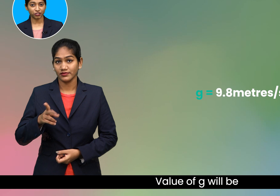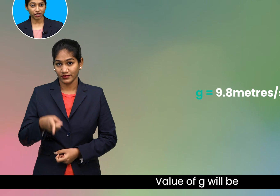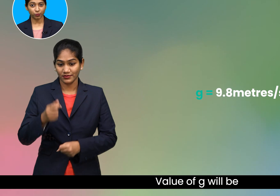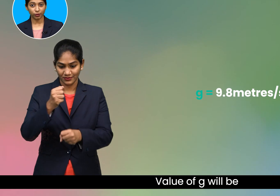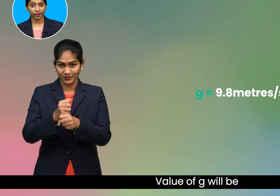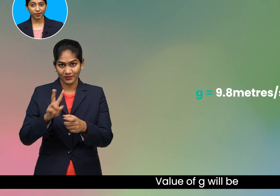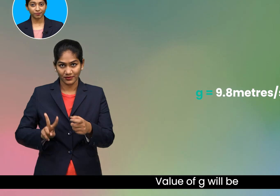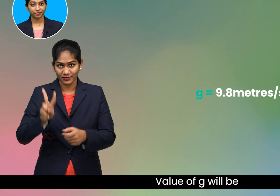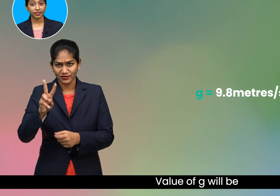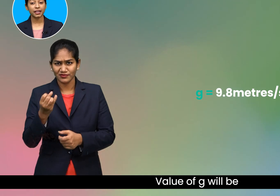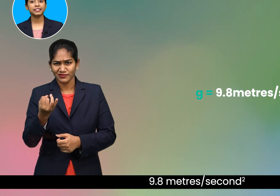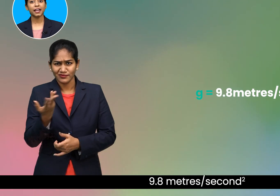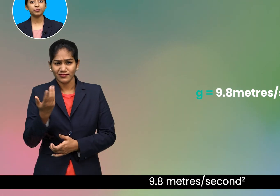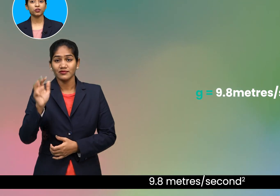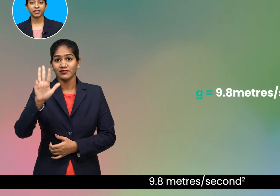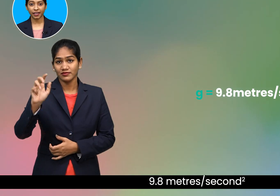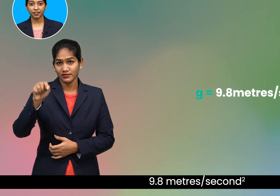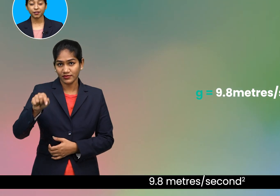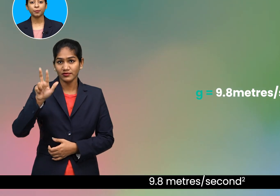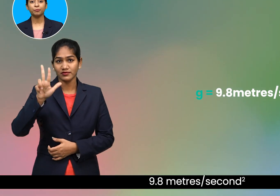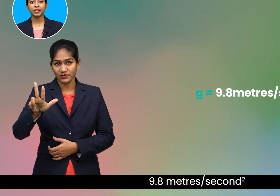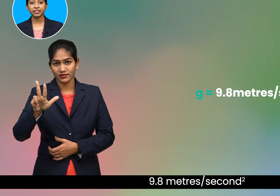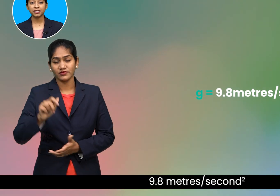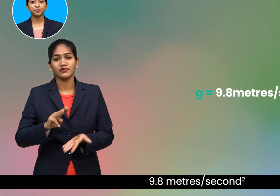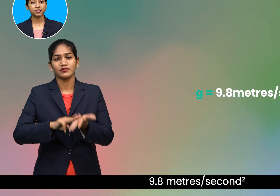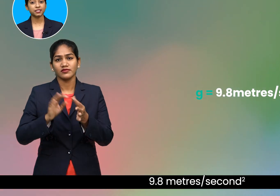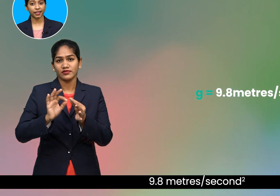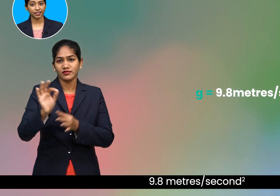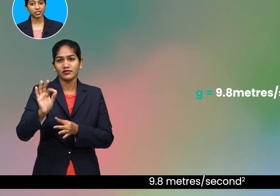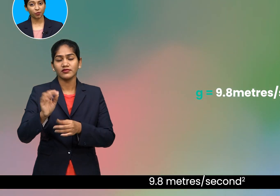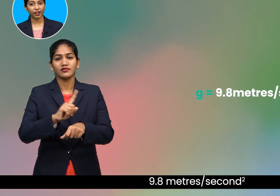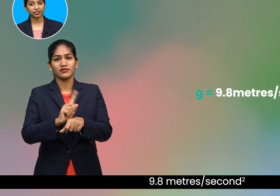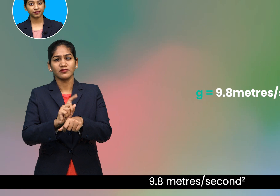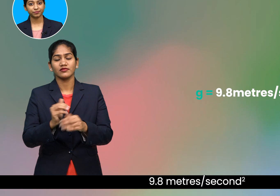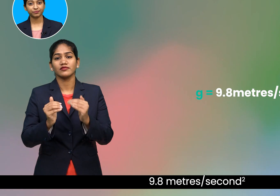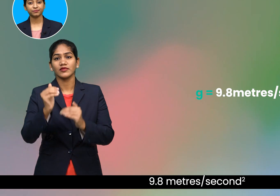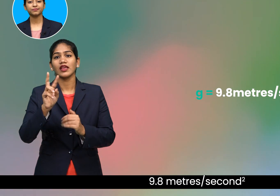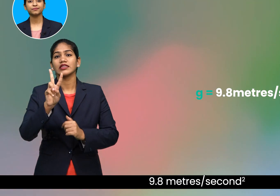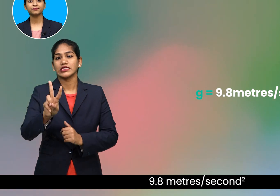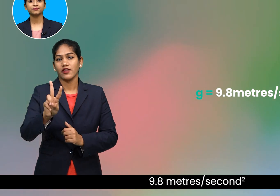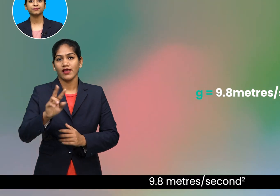value of G will be 9.8 meters per second square.